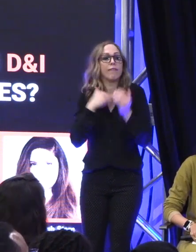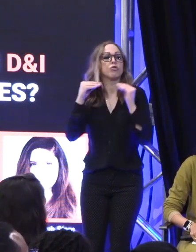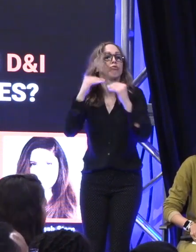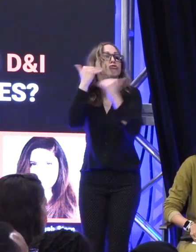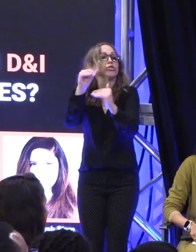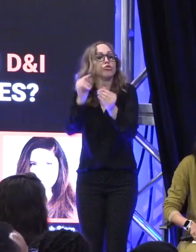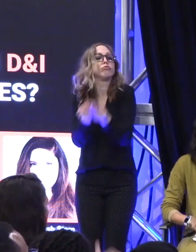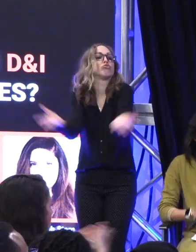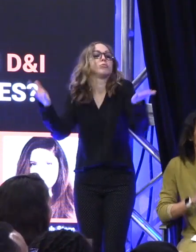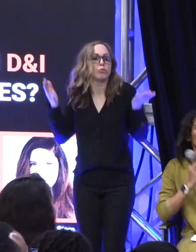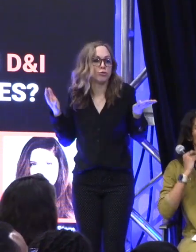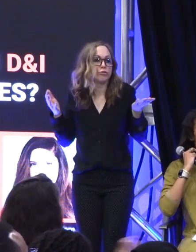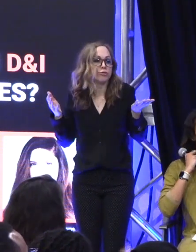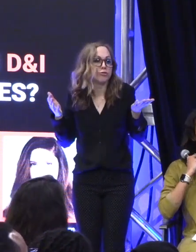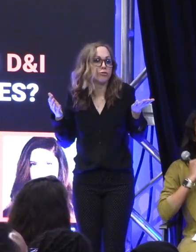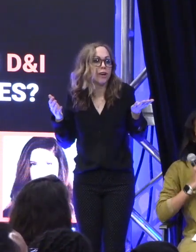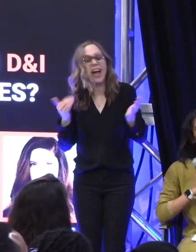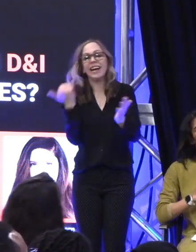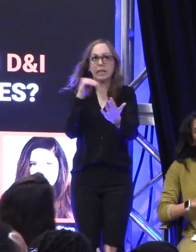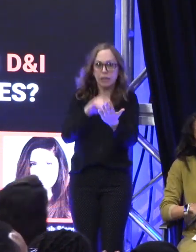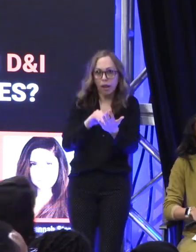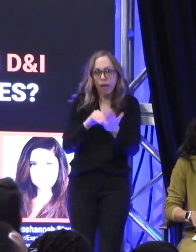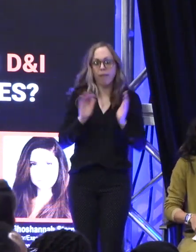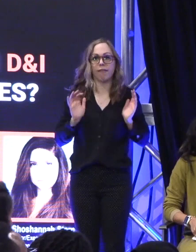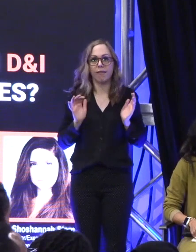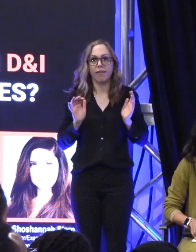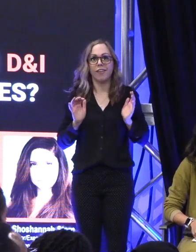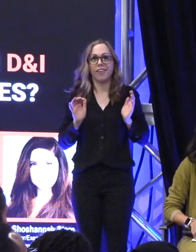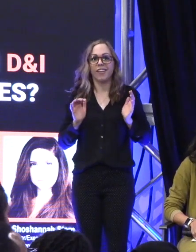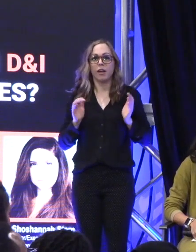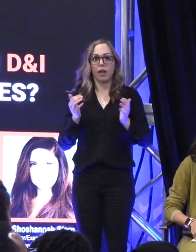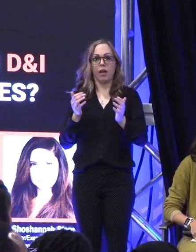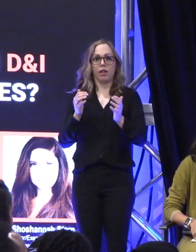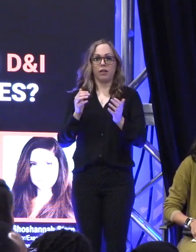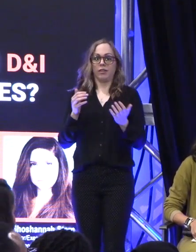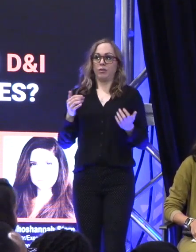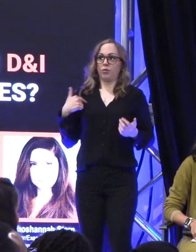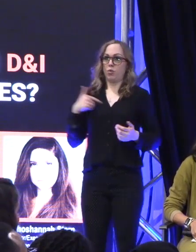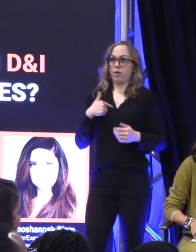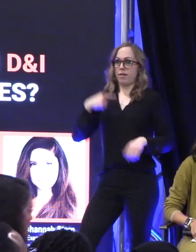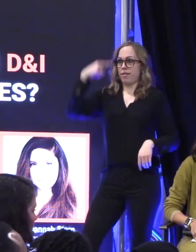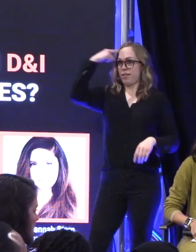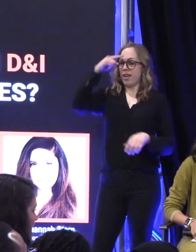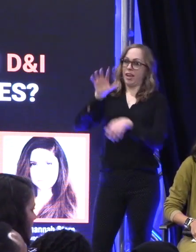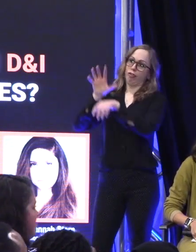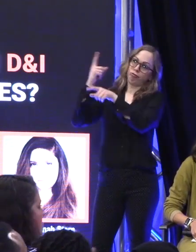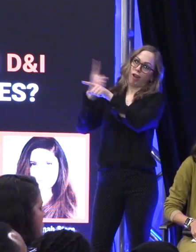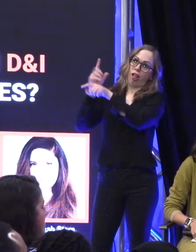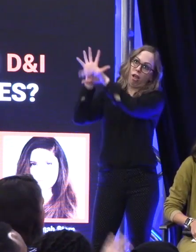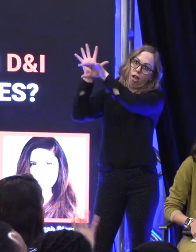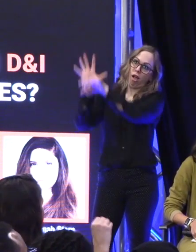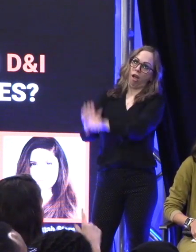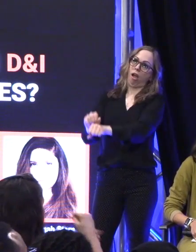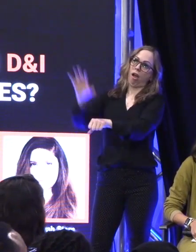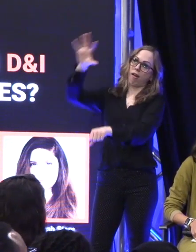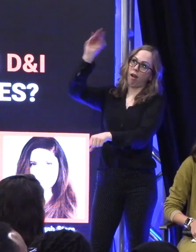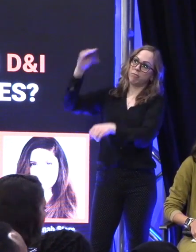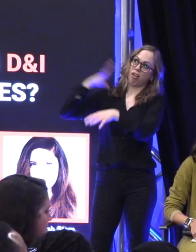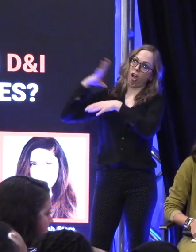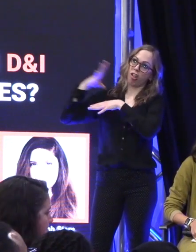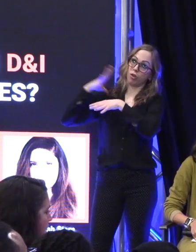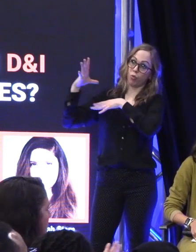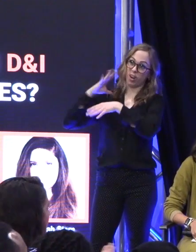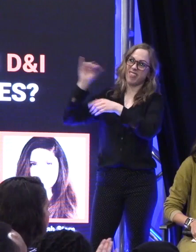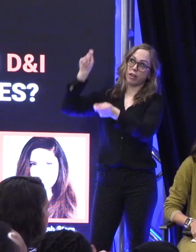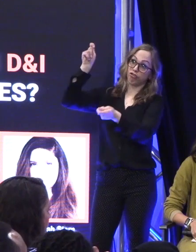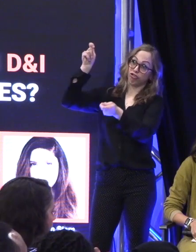be distributed widely, right? So as the sort of stranglehold that the traditional companies that have run Hollywood begins to